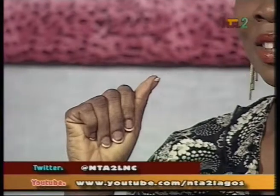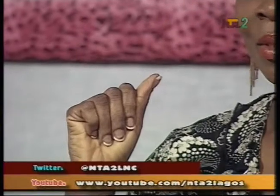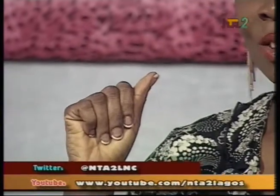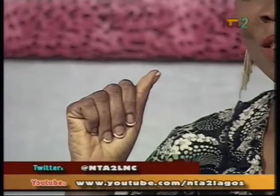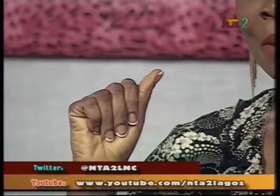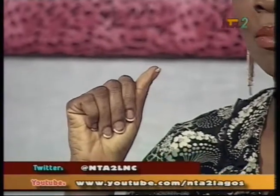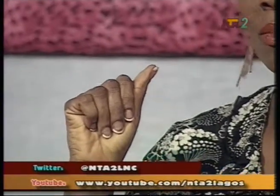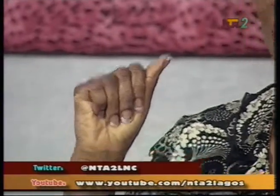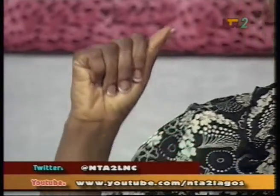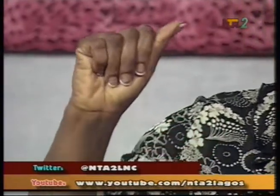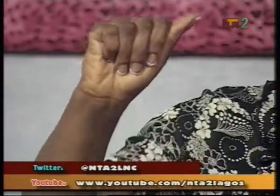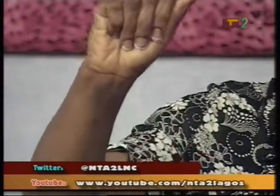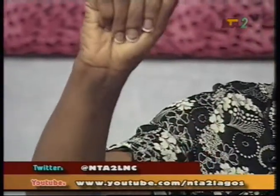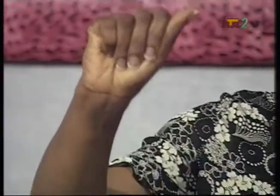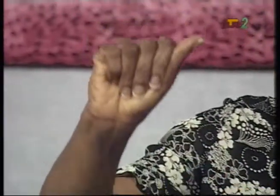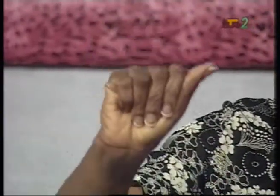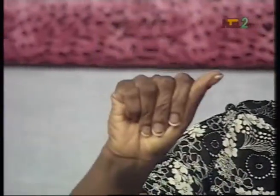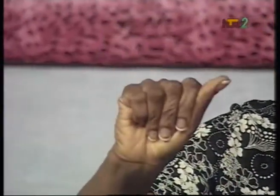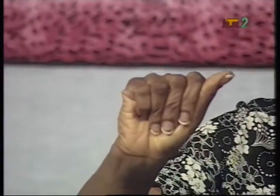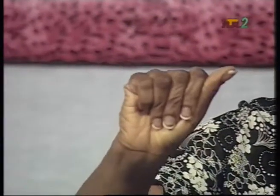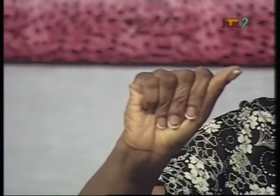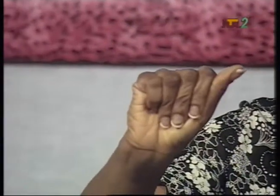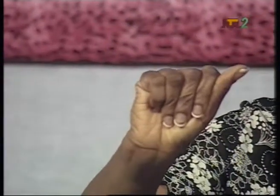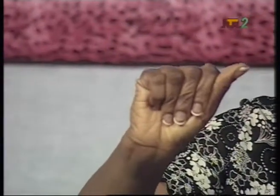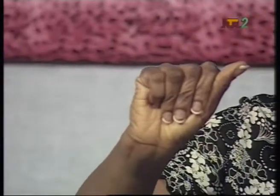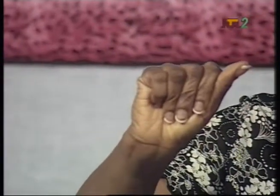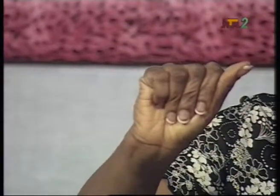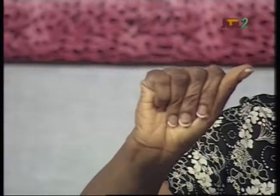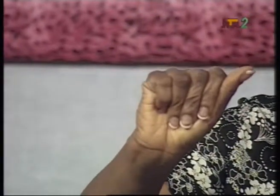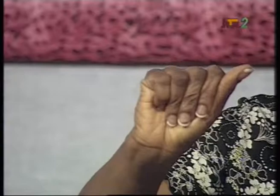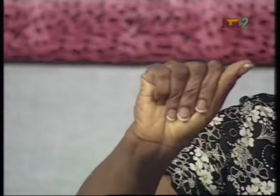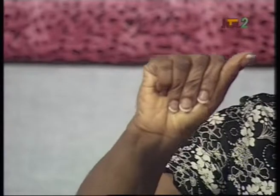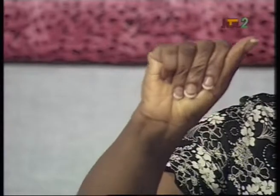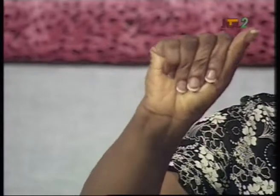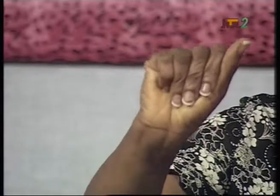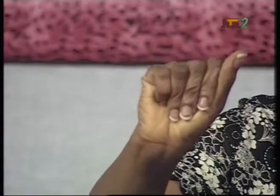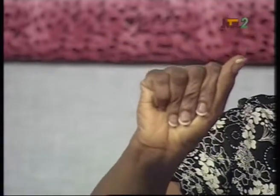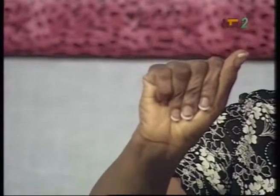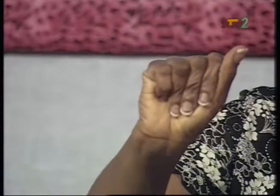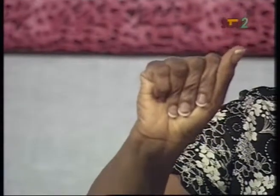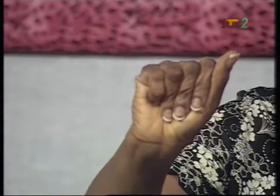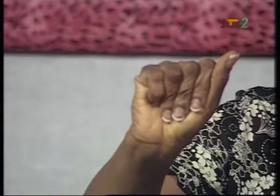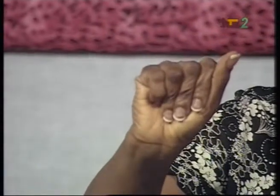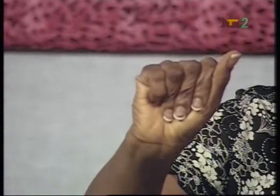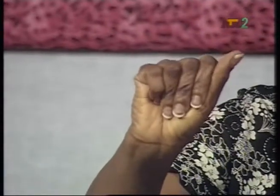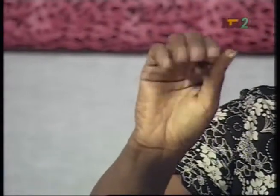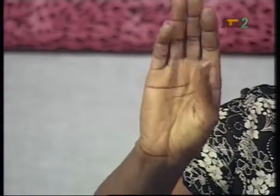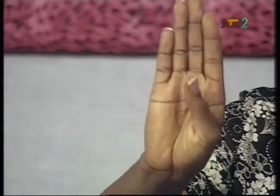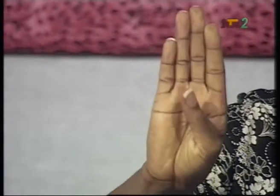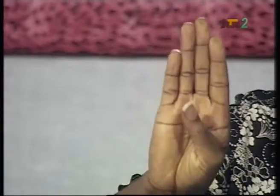because many students still want me to go go through all the signs again. So we have letters A, we have